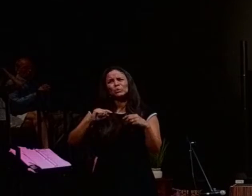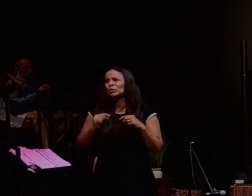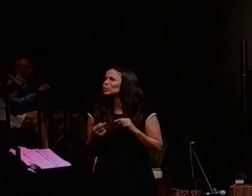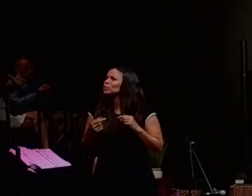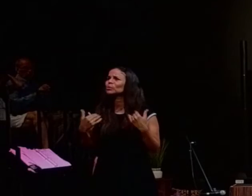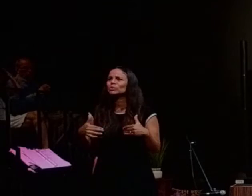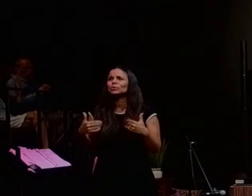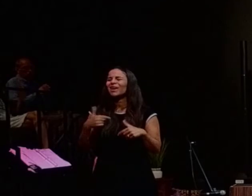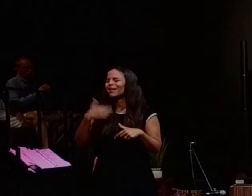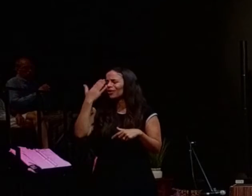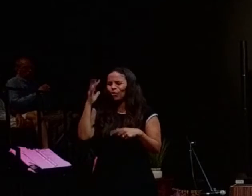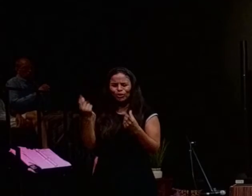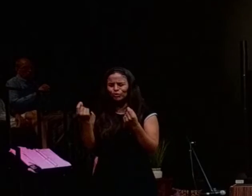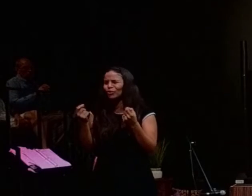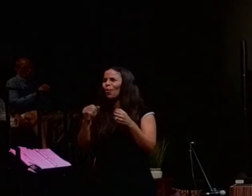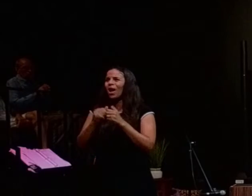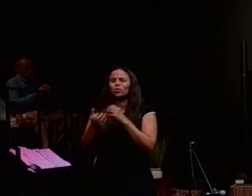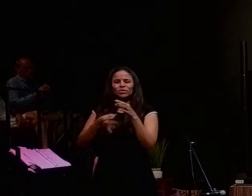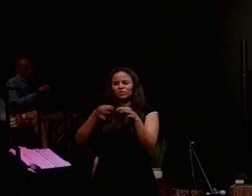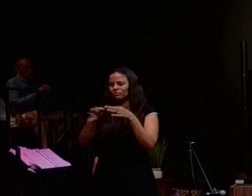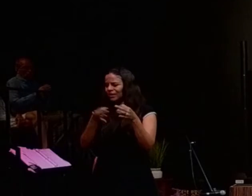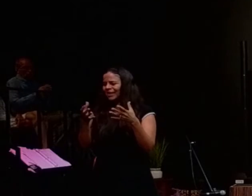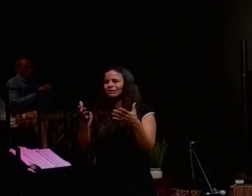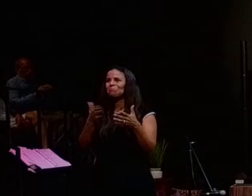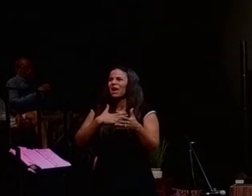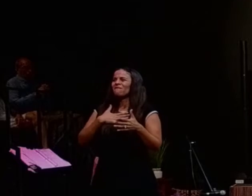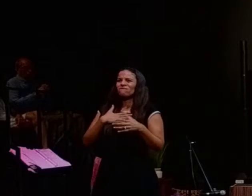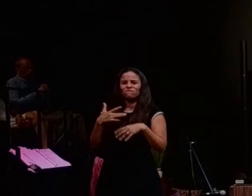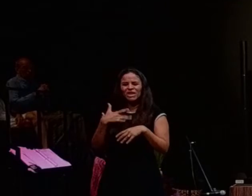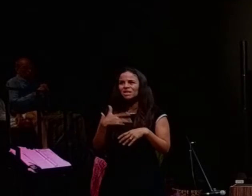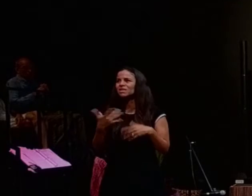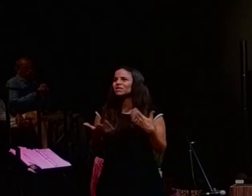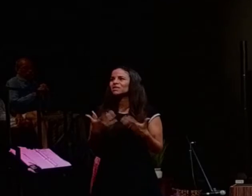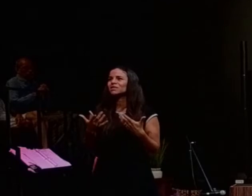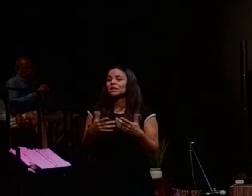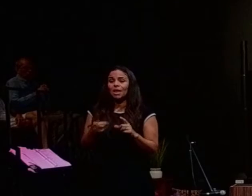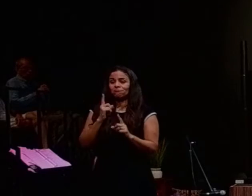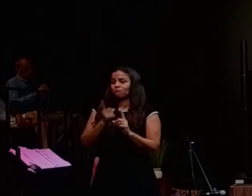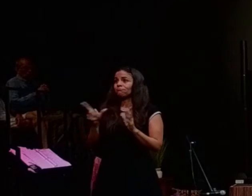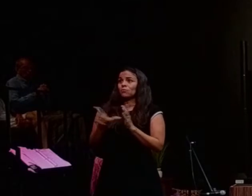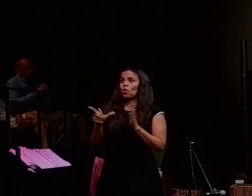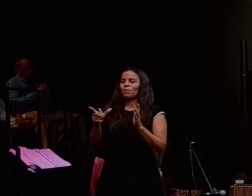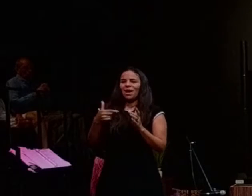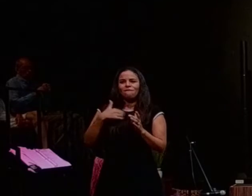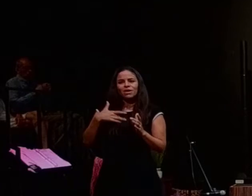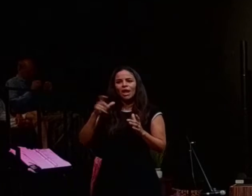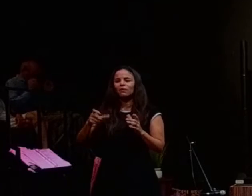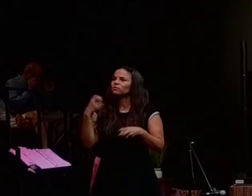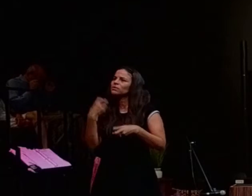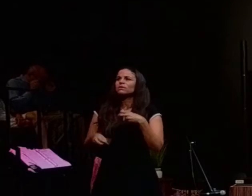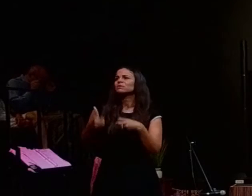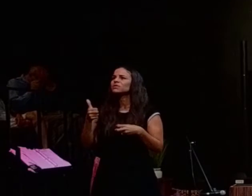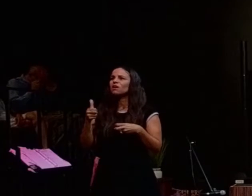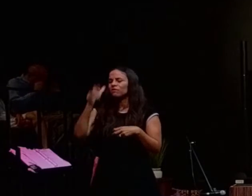hurt, and I didn't know what to do. I didn't know how to explain how I was feeling. You know, there was this point in my life where I had to be the toughest dude in the room. I